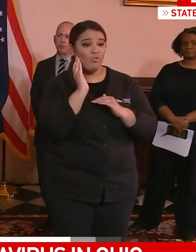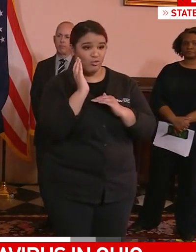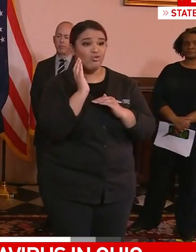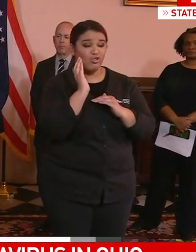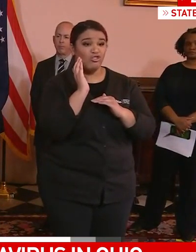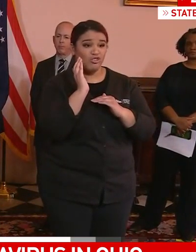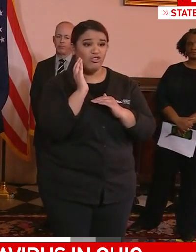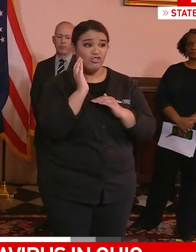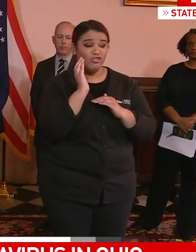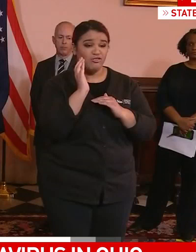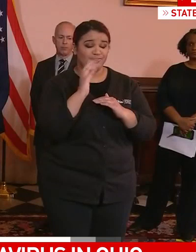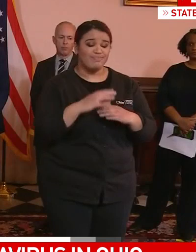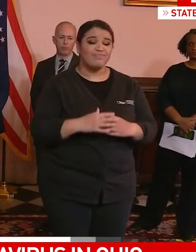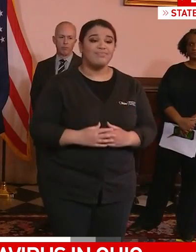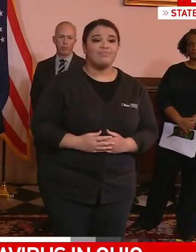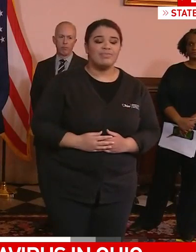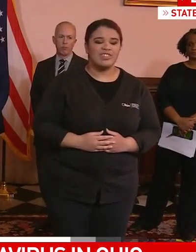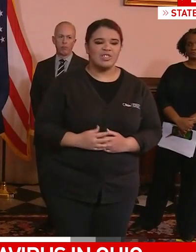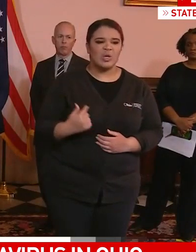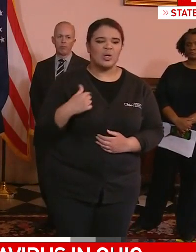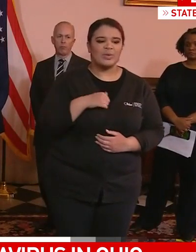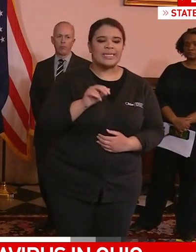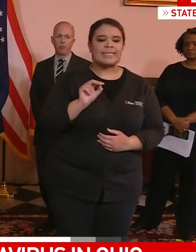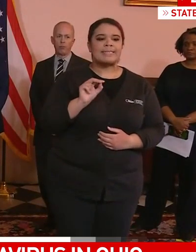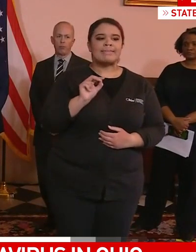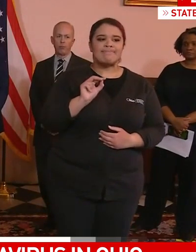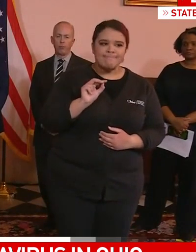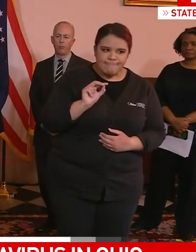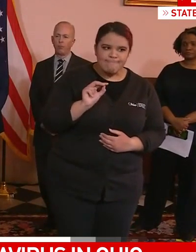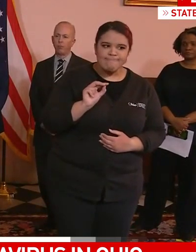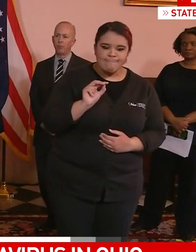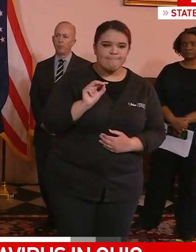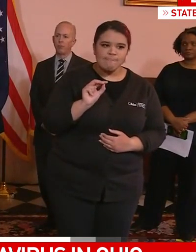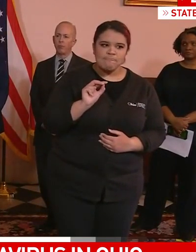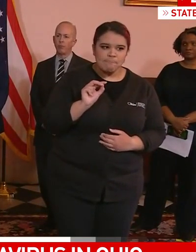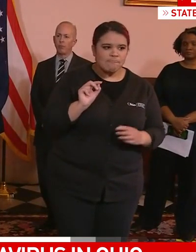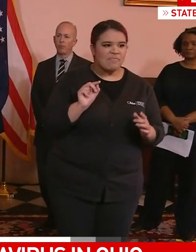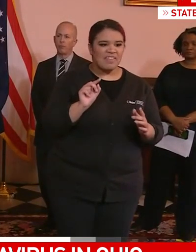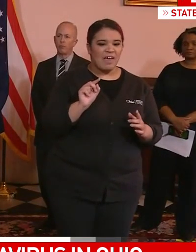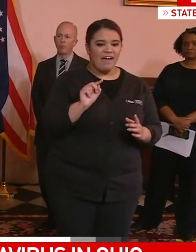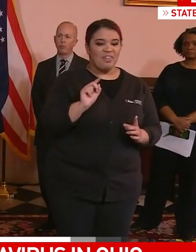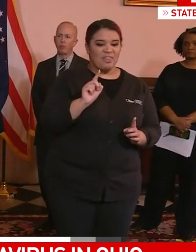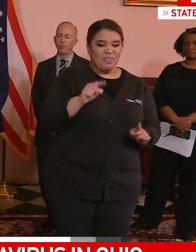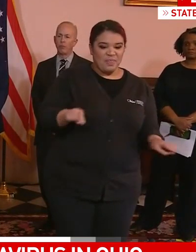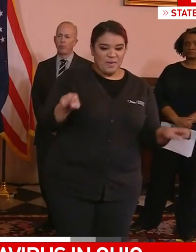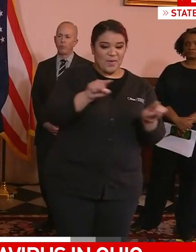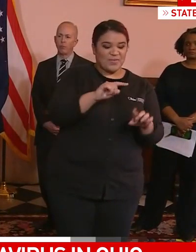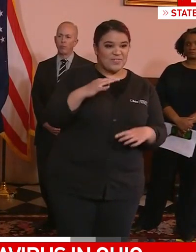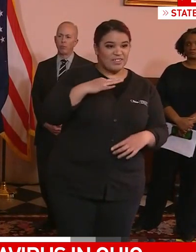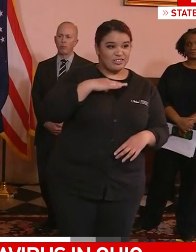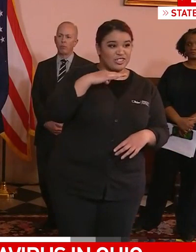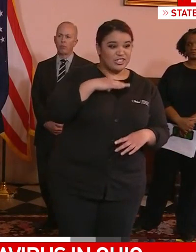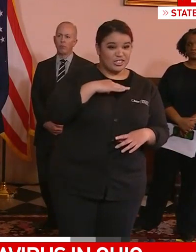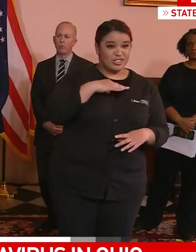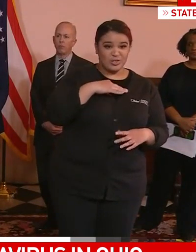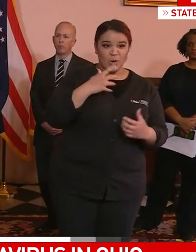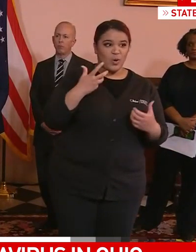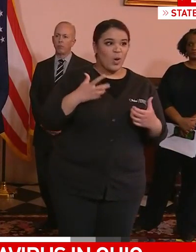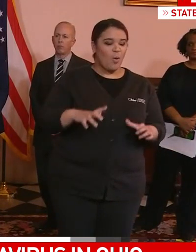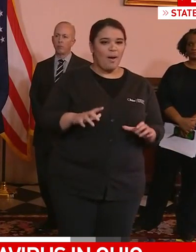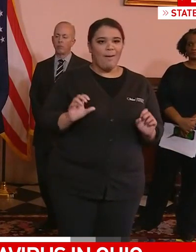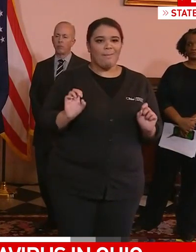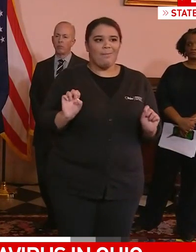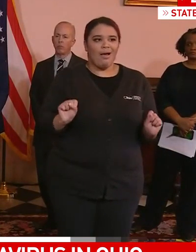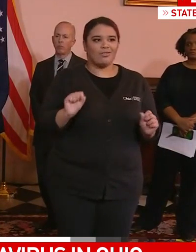that. So one of our considerations yesterday was not to expose them. One of the things that we know about